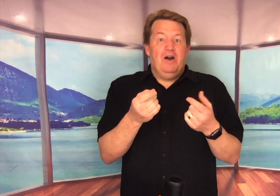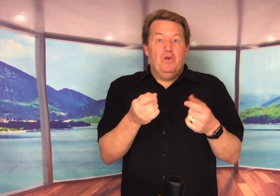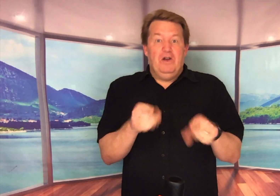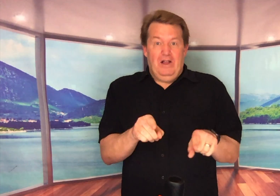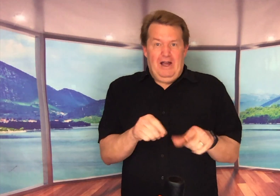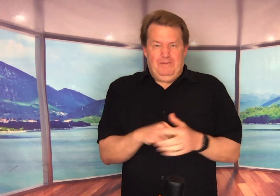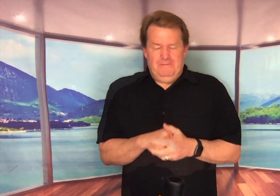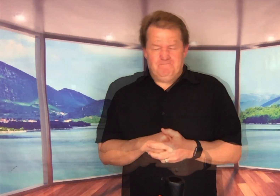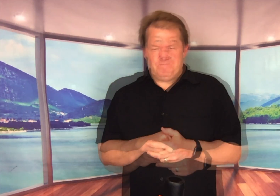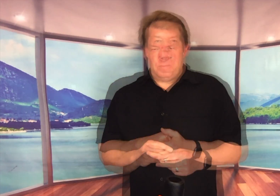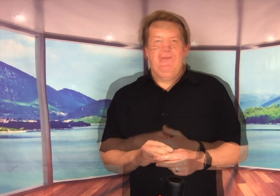will happen.